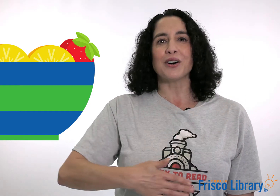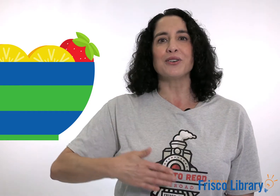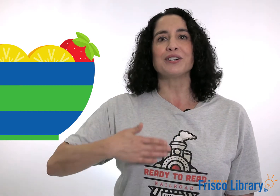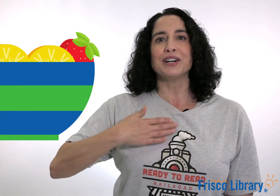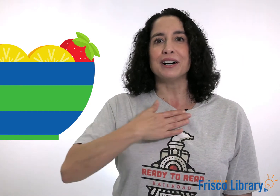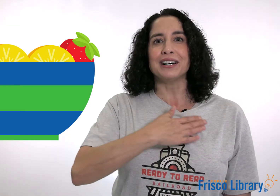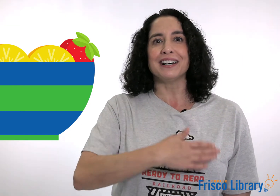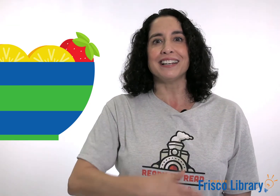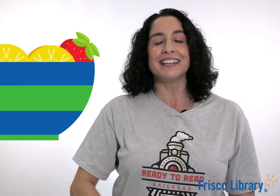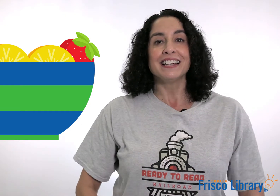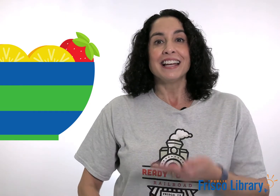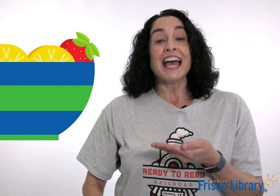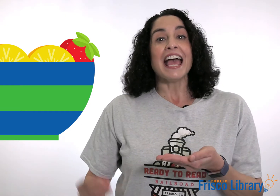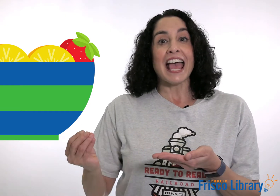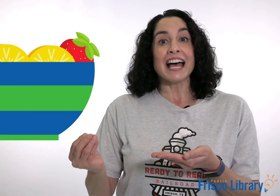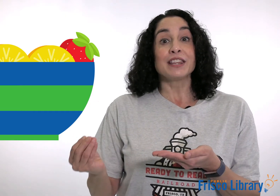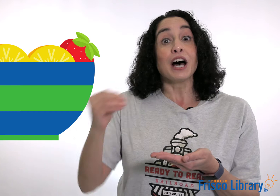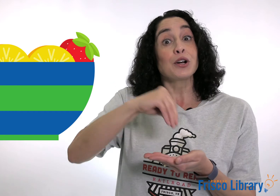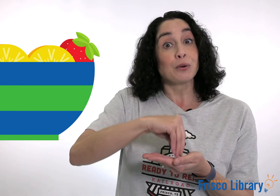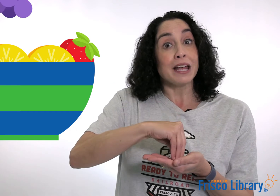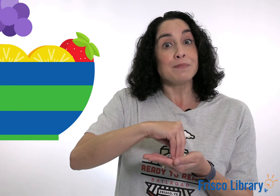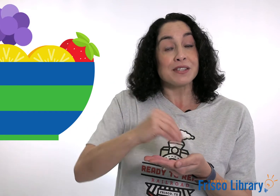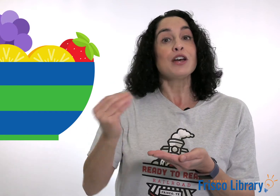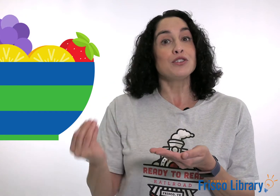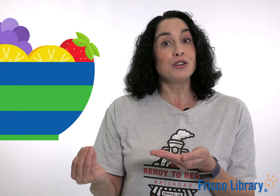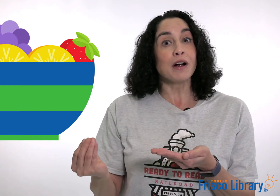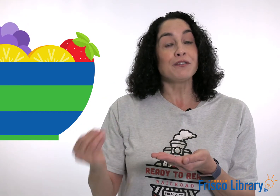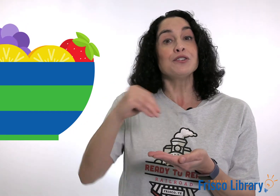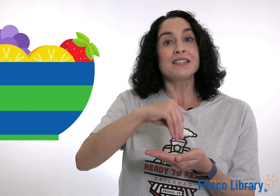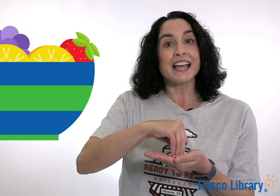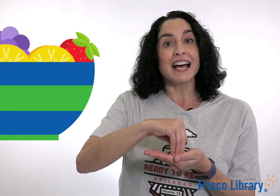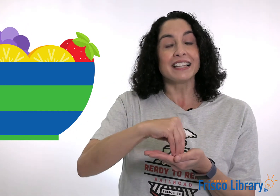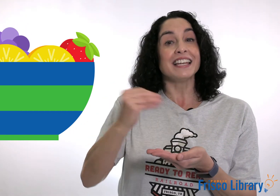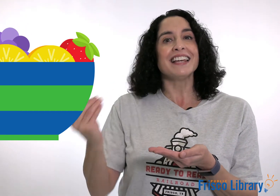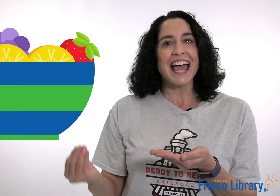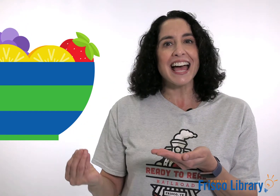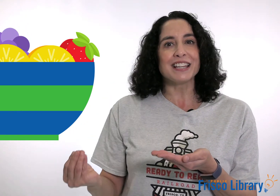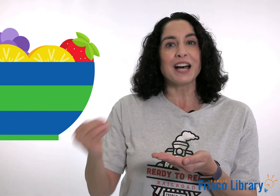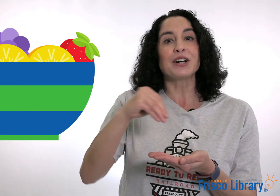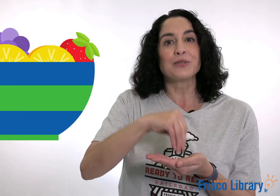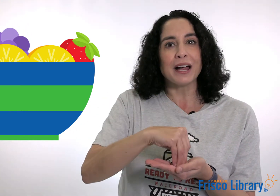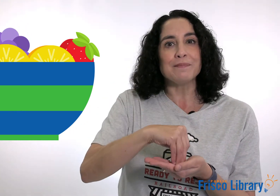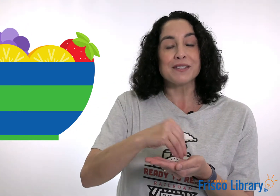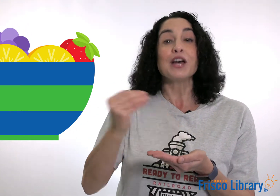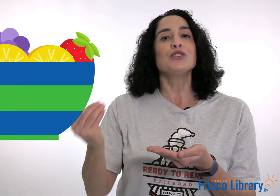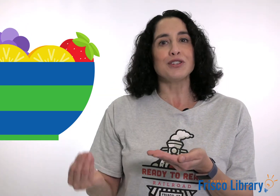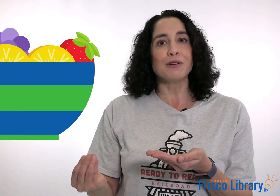so good add the grapes to our fruit salad add the grapes to